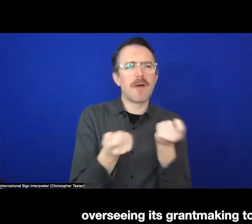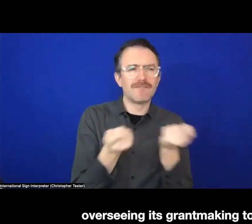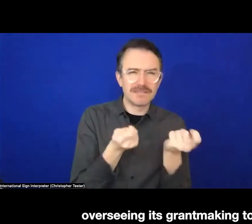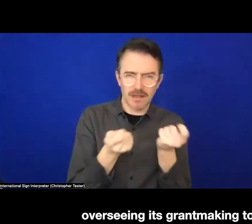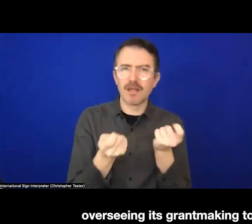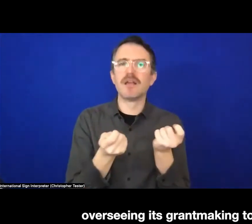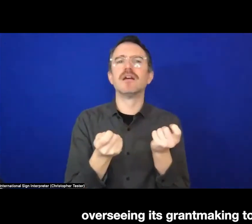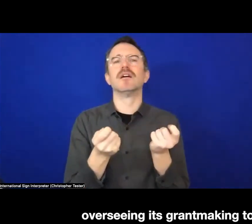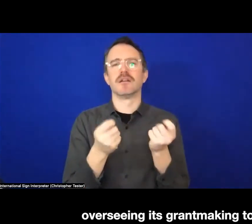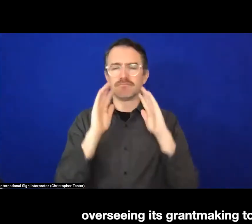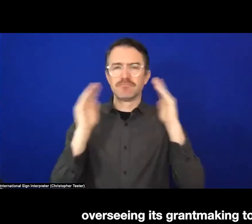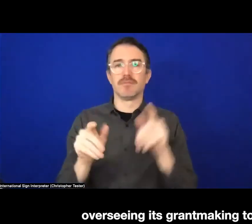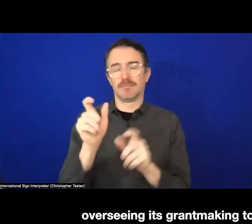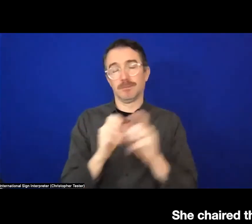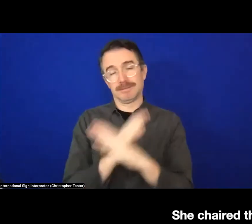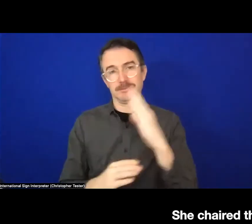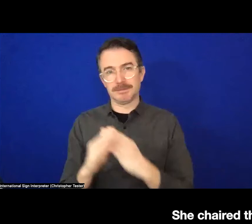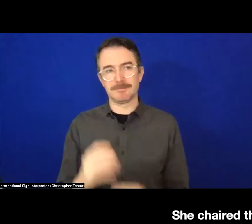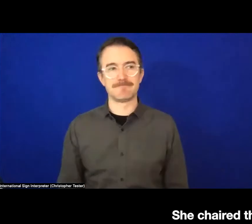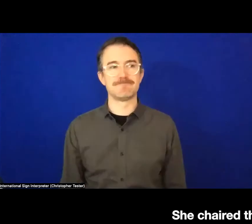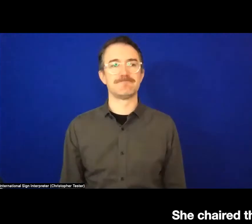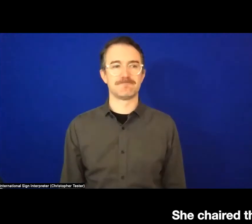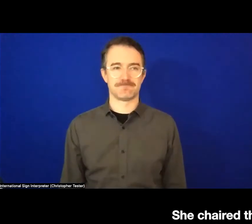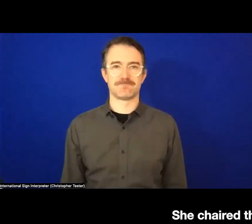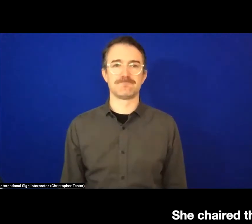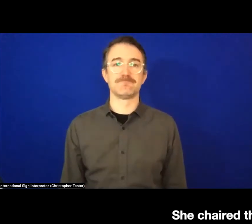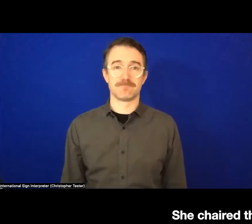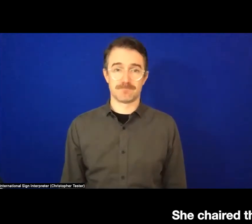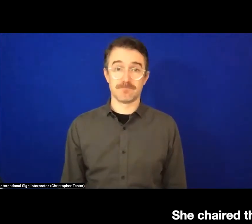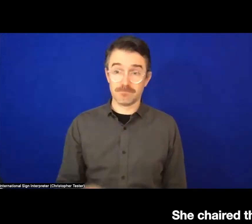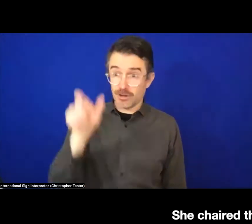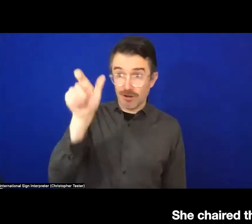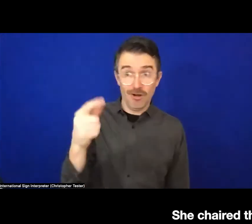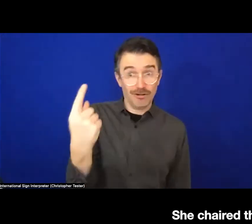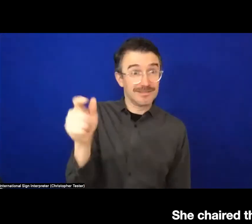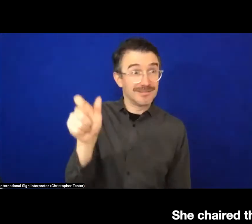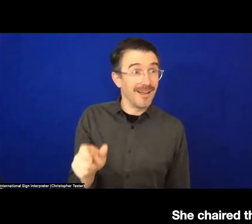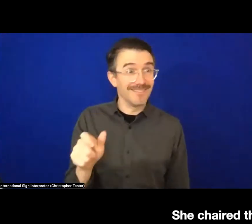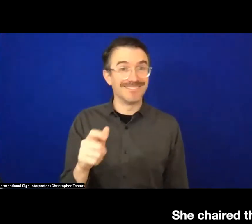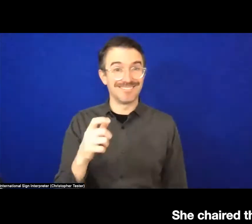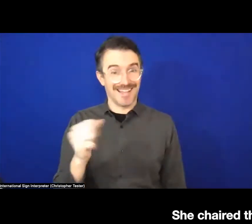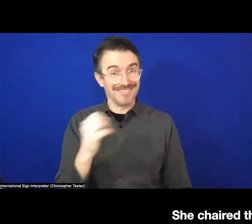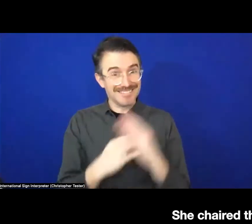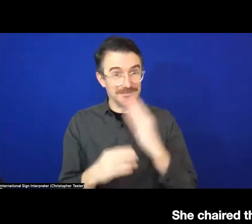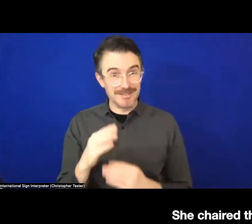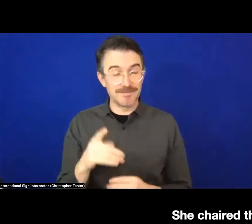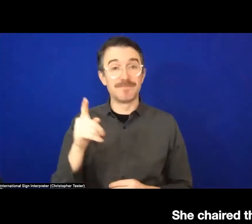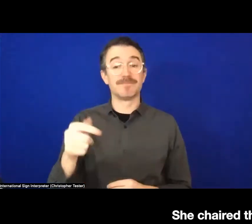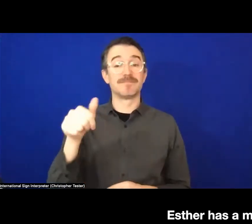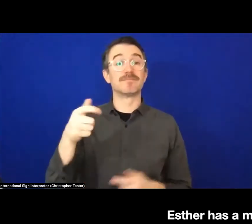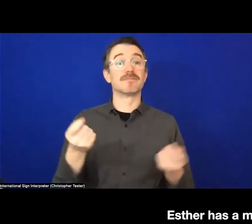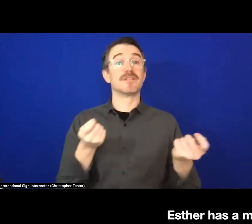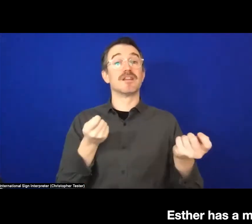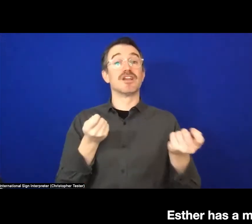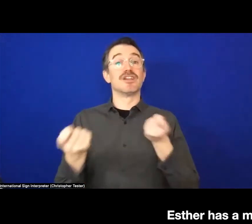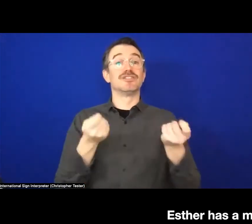she held since from 2019 to 2021. She chaired the National Council for Persons with Disabilities from 2008 to